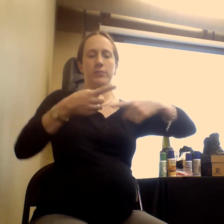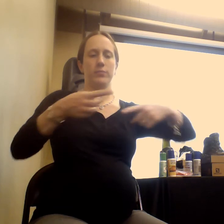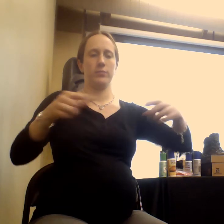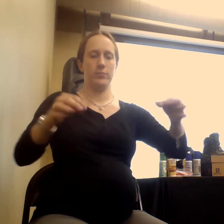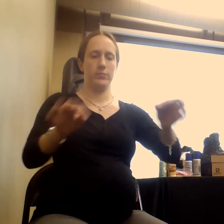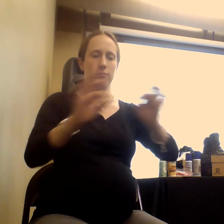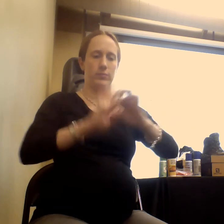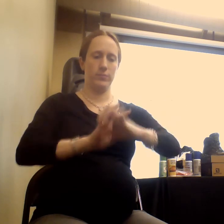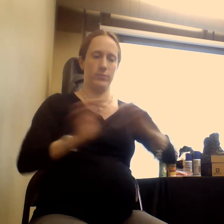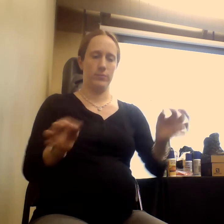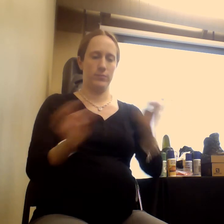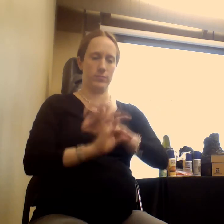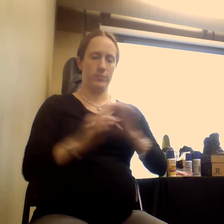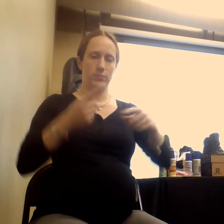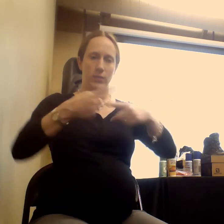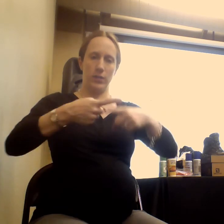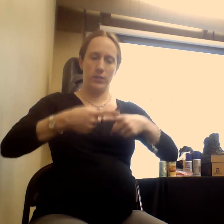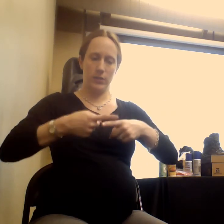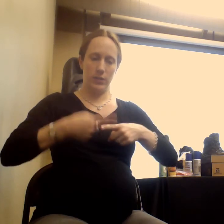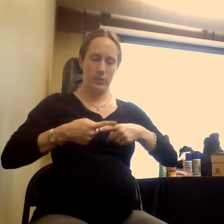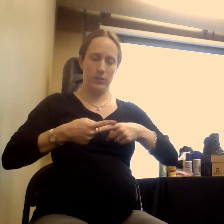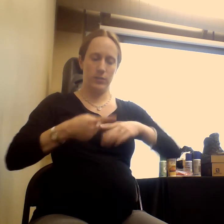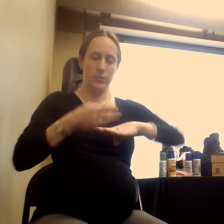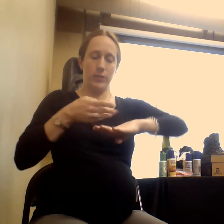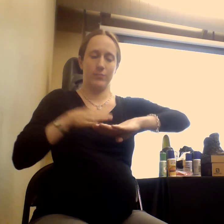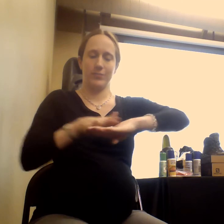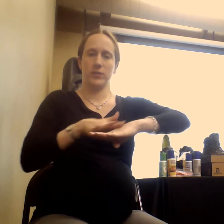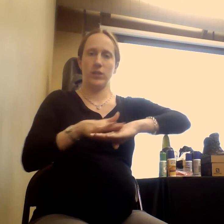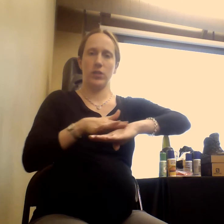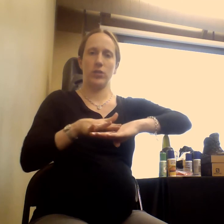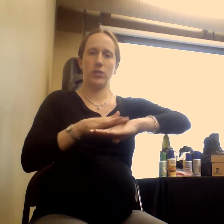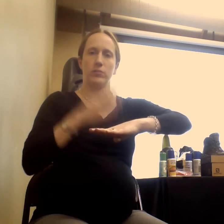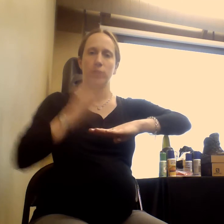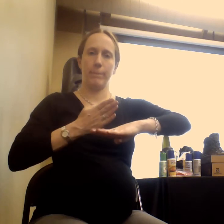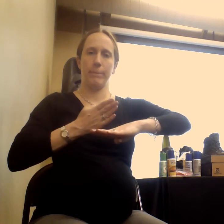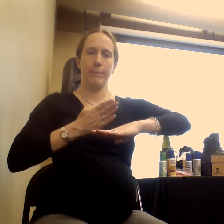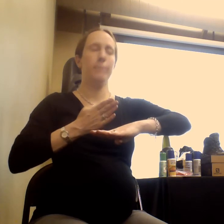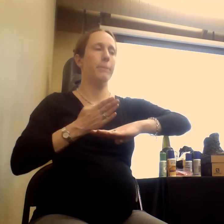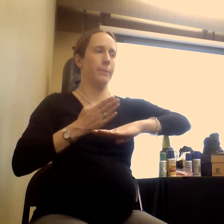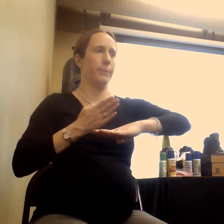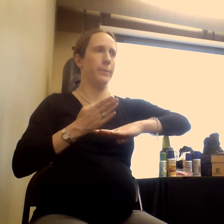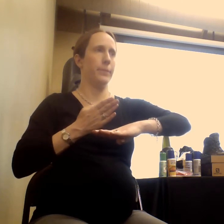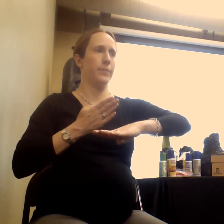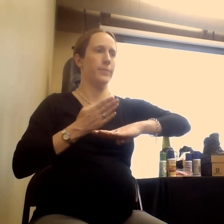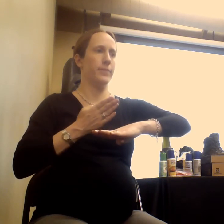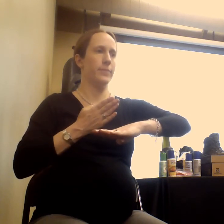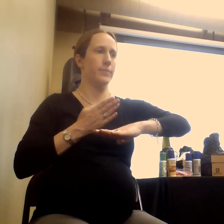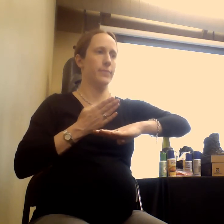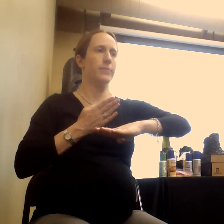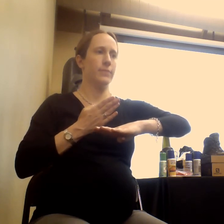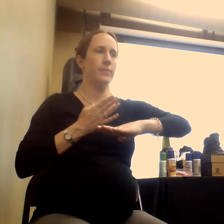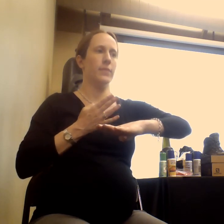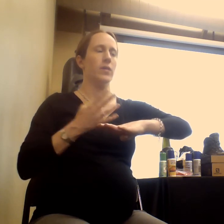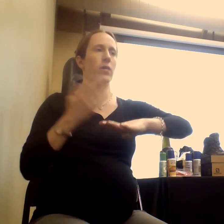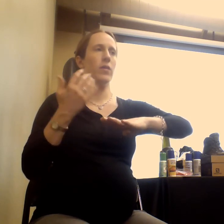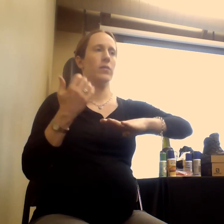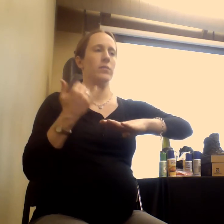a crossover. Okay, so go ahead and take your crossover off. Yeah, and then take